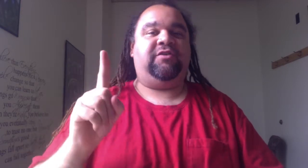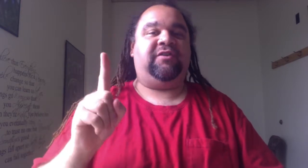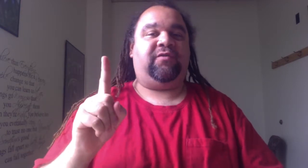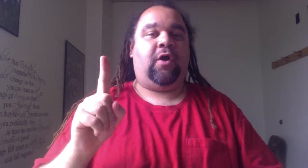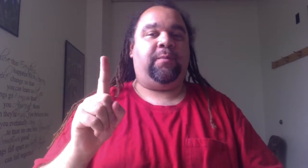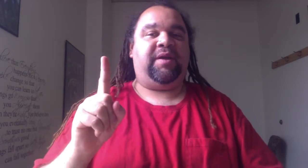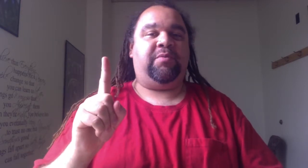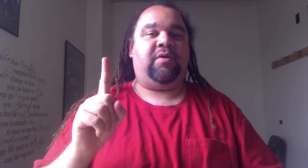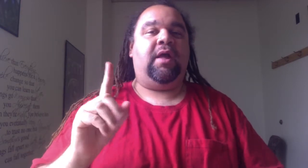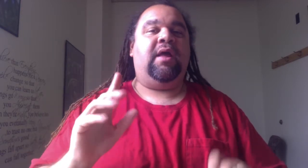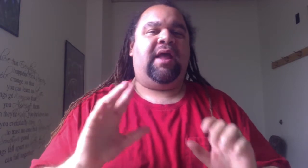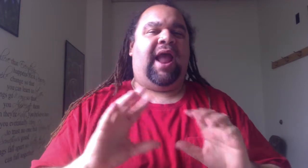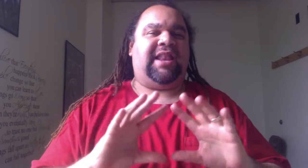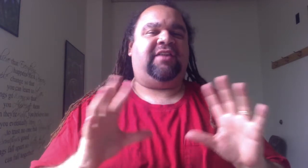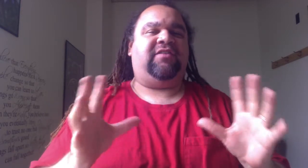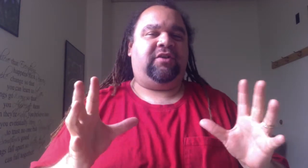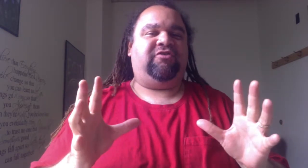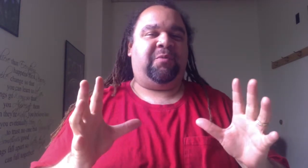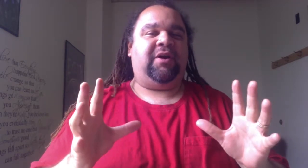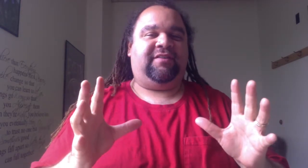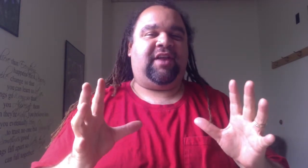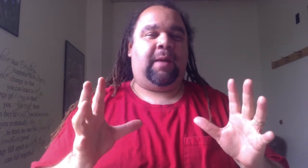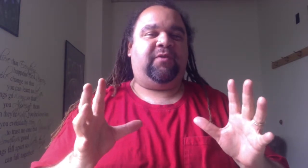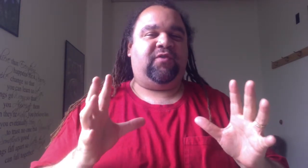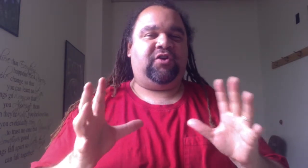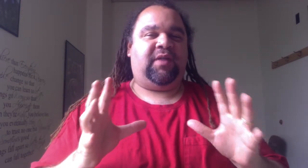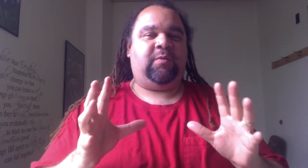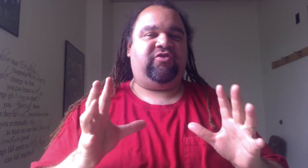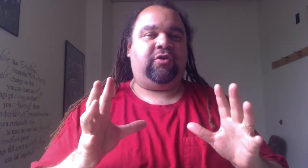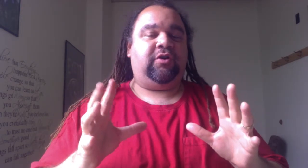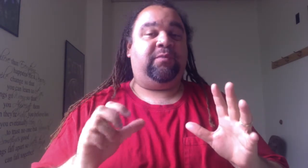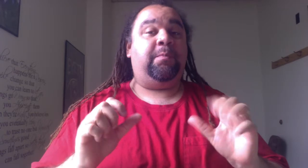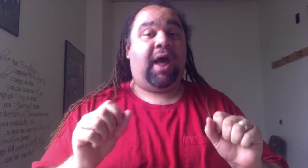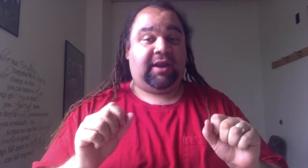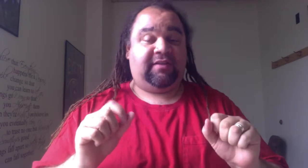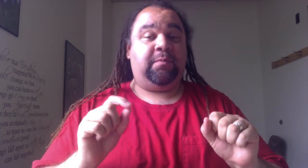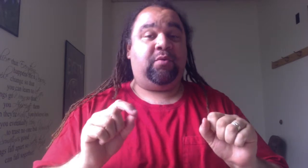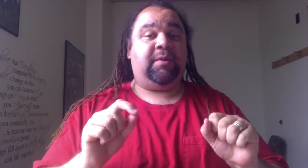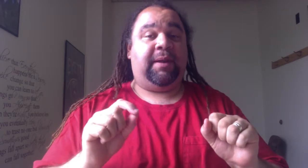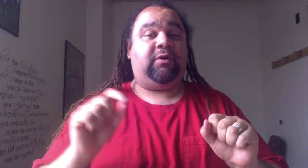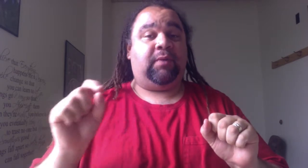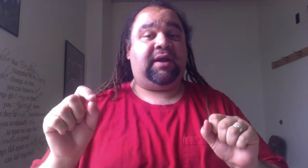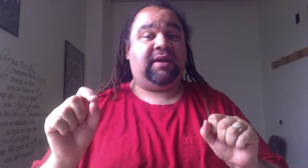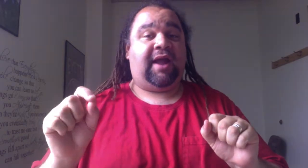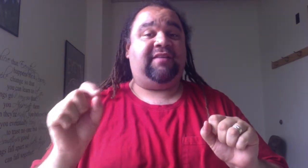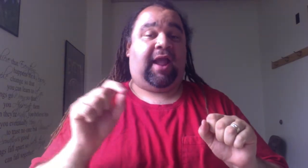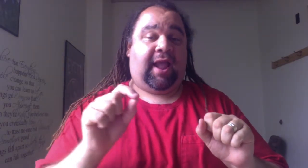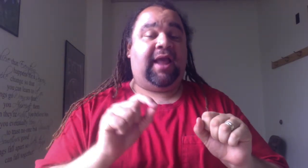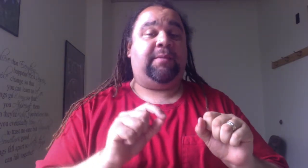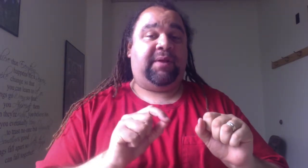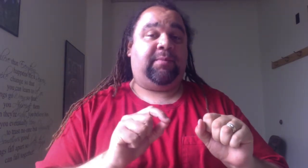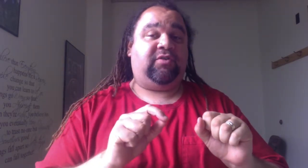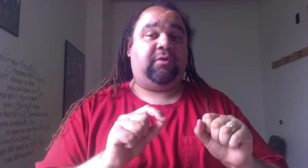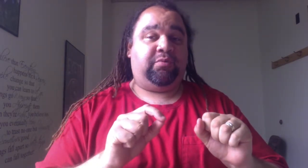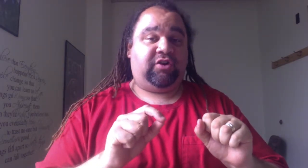this for all people. And that's usually where it stops for new language learners. But it's important to be able to recognize and be able to produce